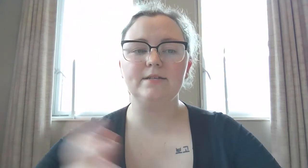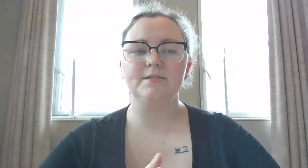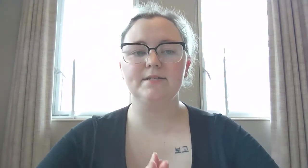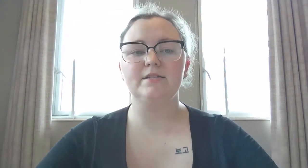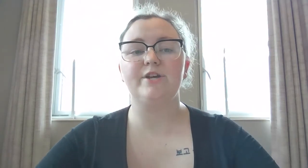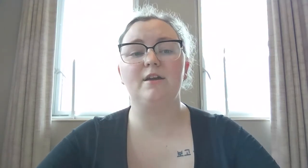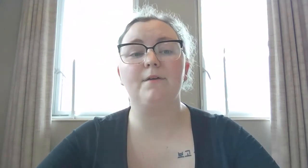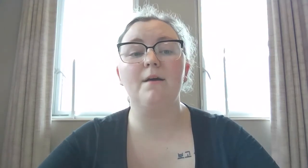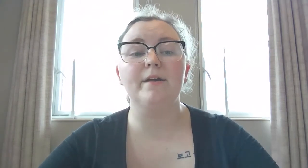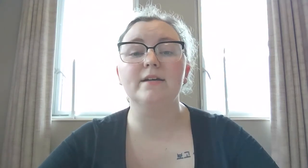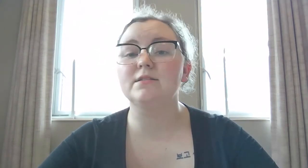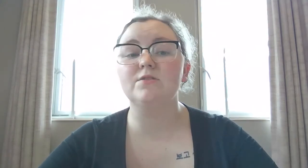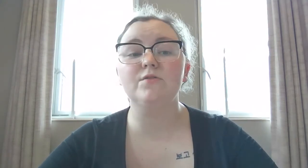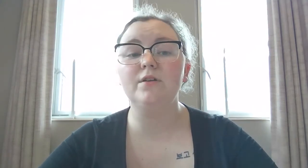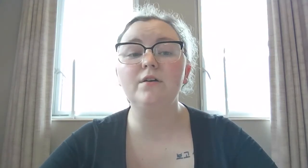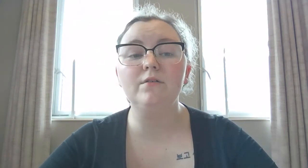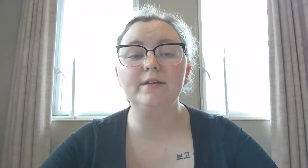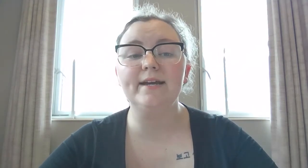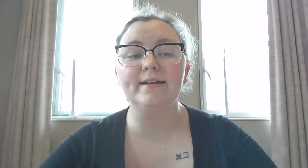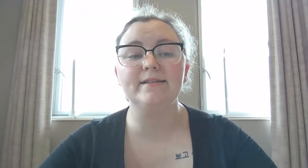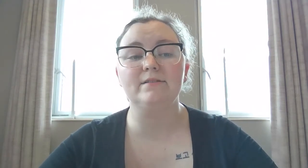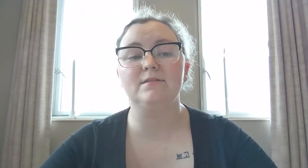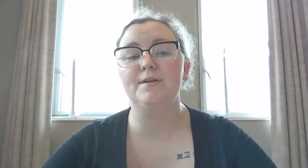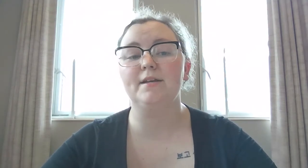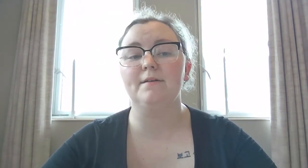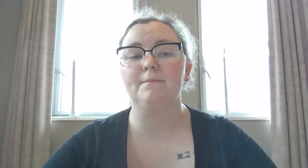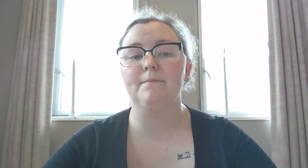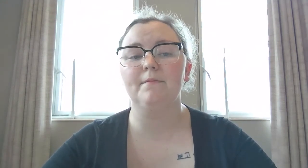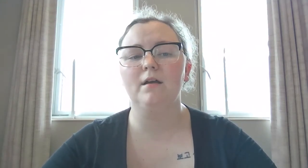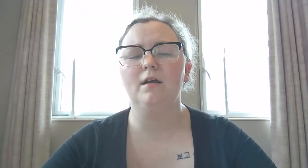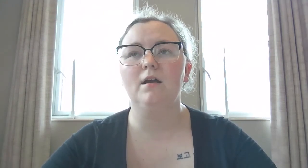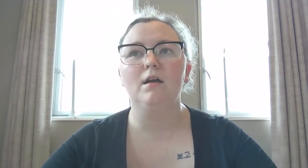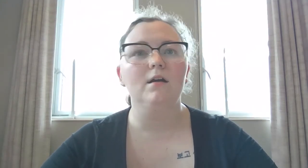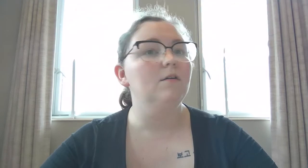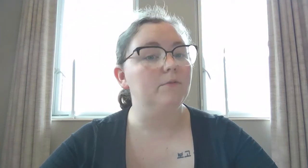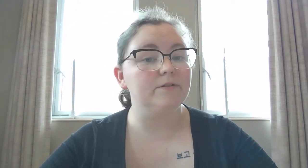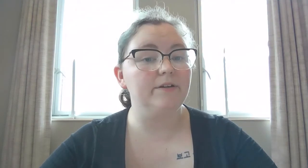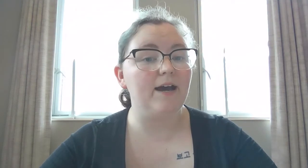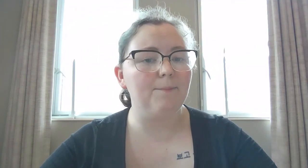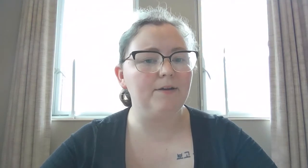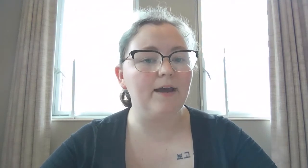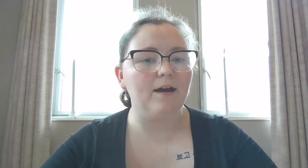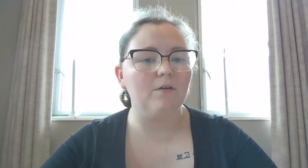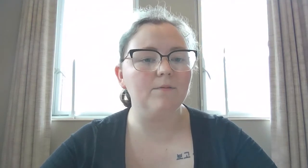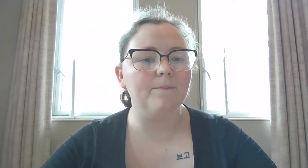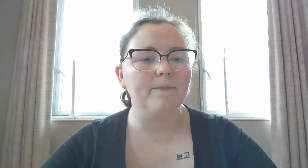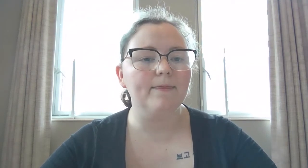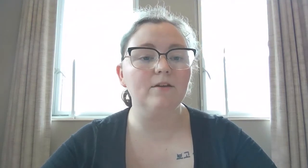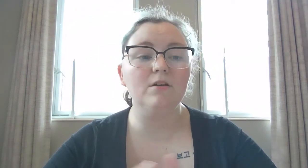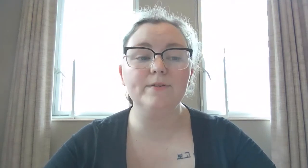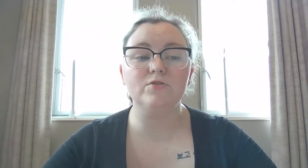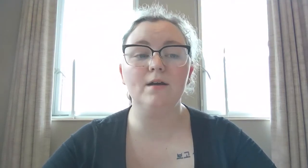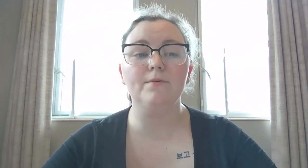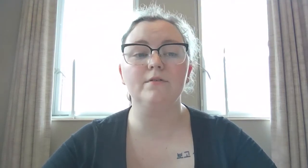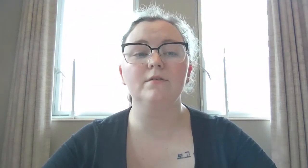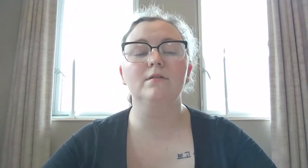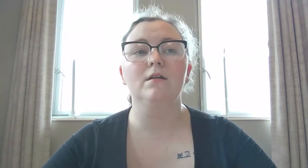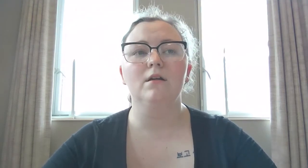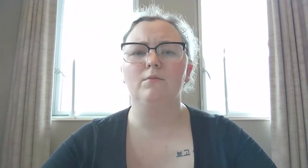Esau sees Jacob coming and slowly heads out to meet him. What's going to happen now? There could be trouble. What